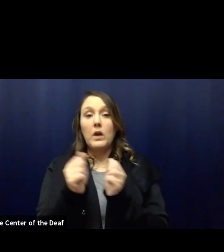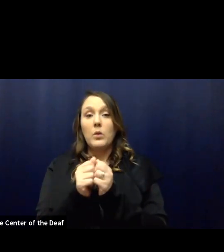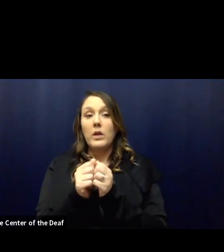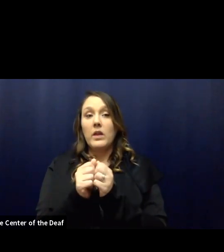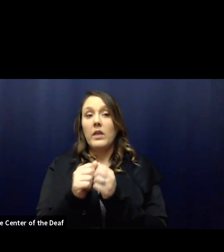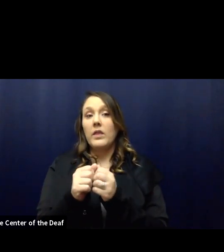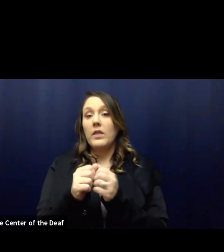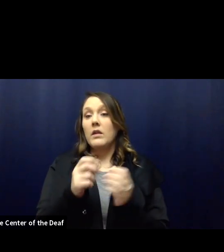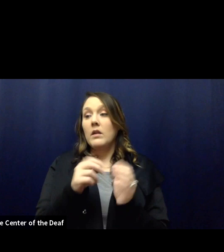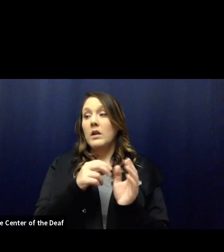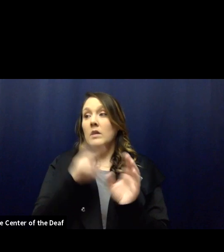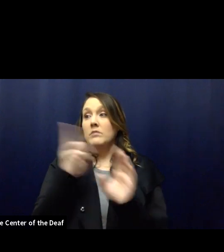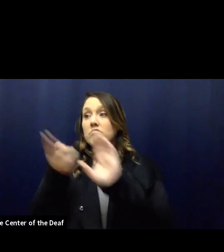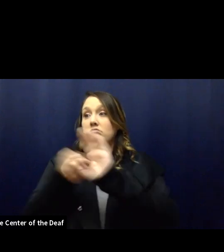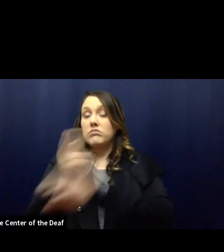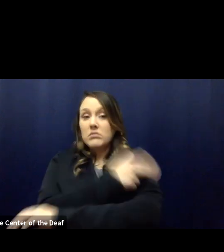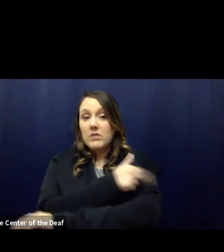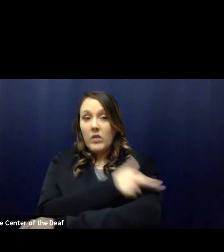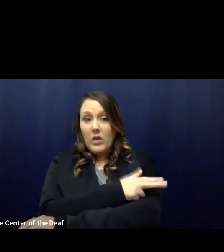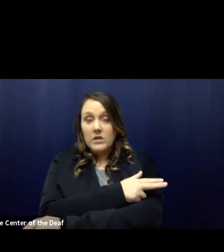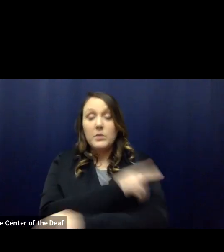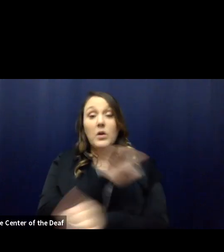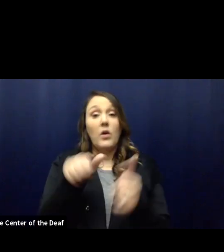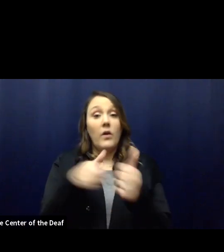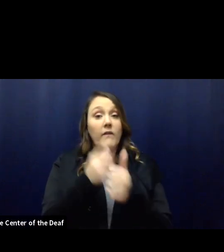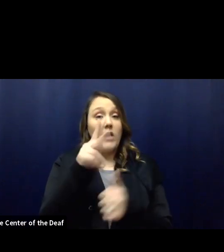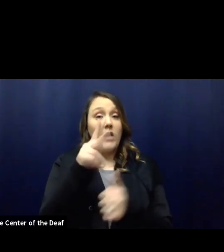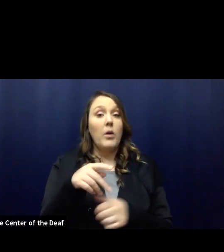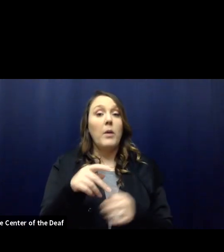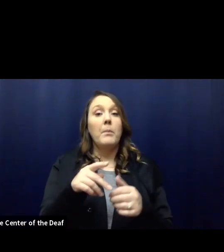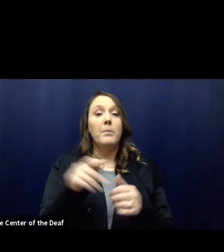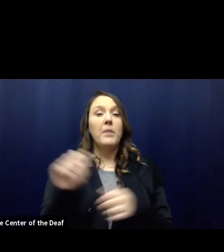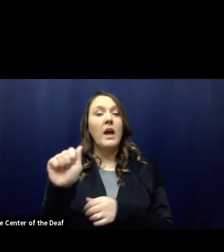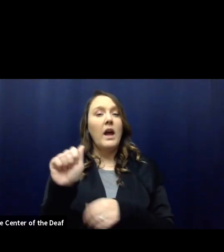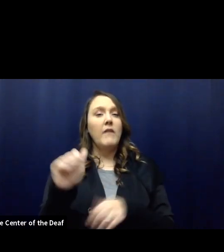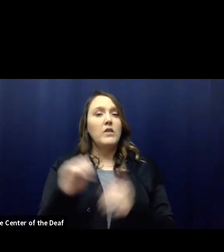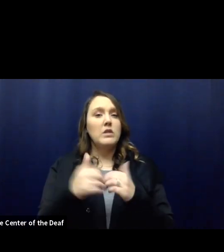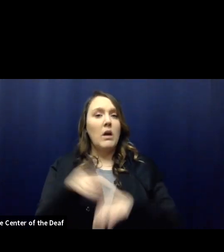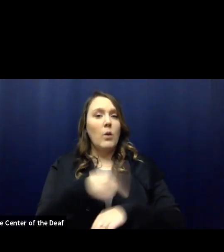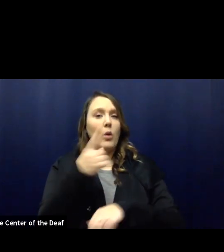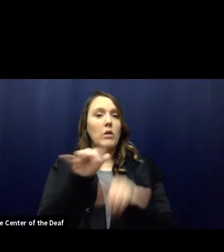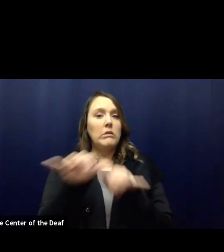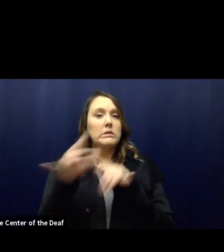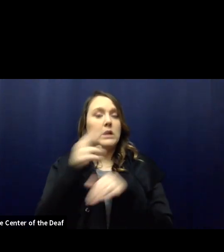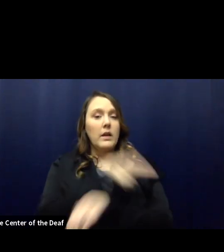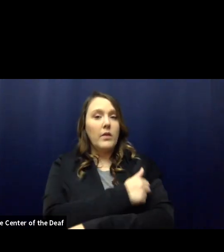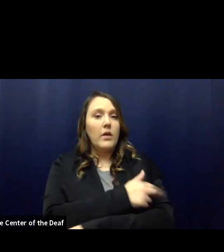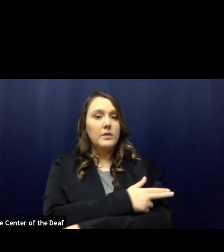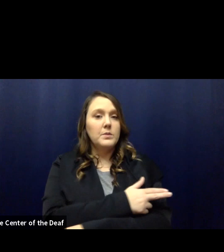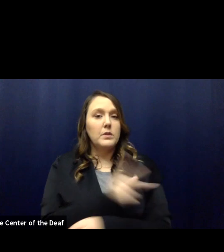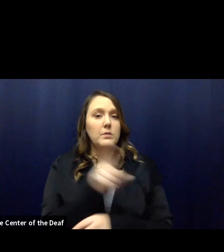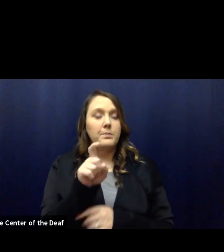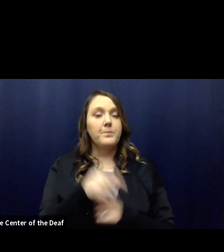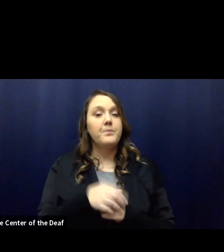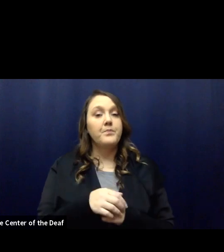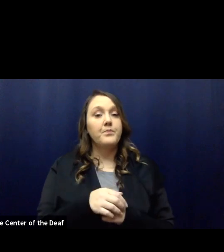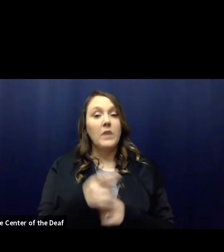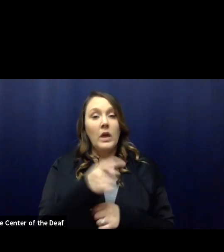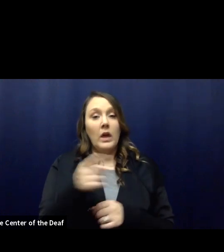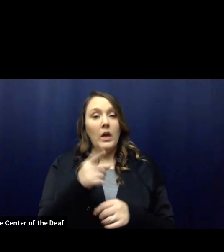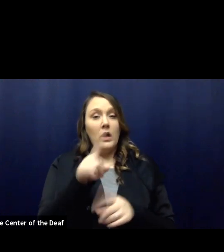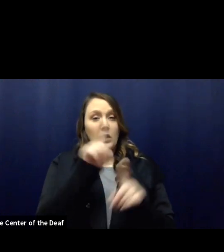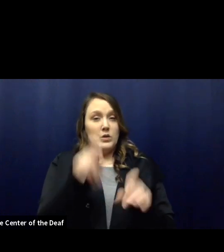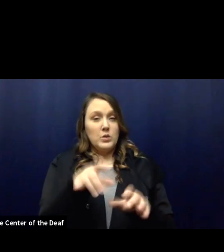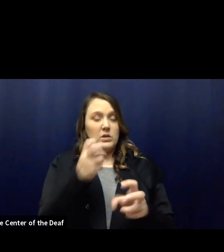it? And then her follow-up question is, what is the average length of hospital stay? Yeah, so those questions are hard to